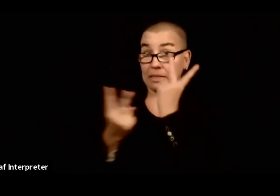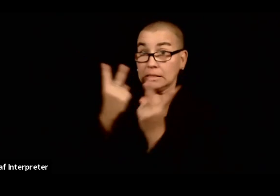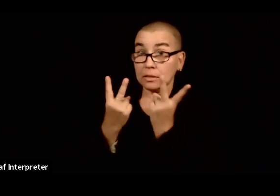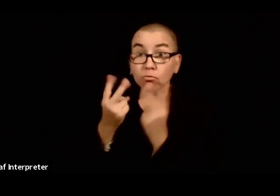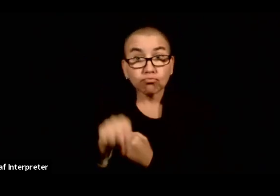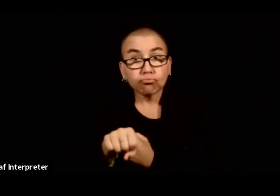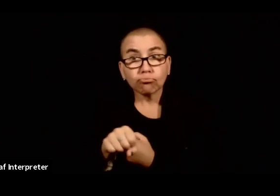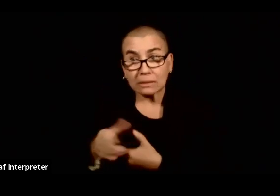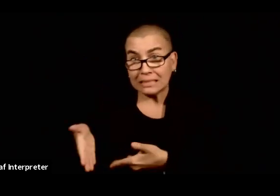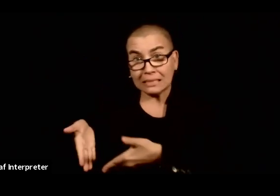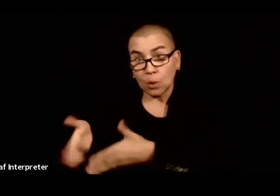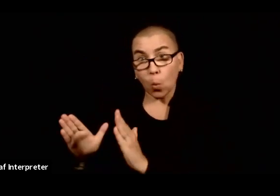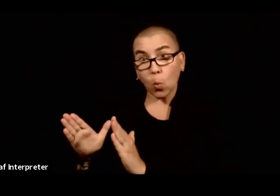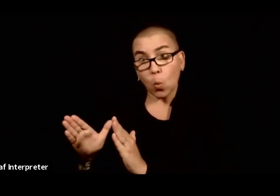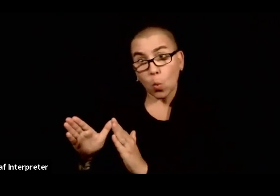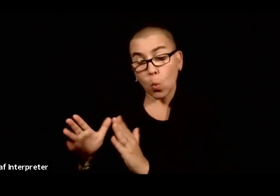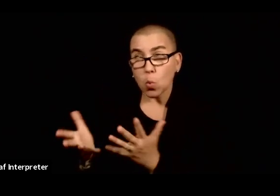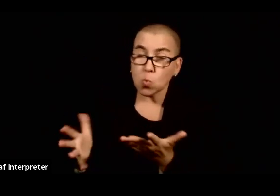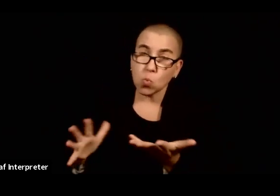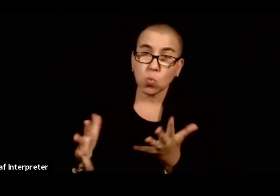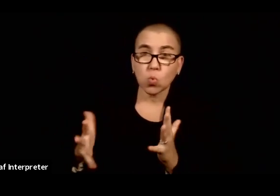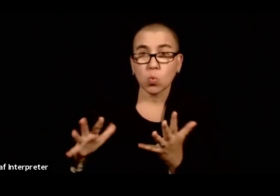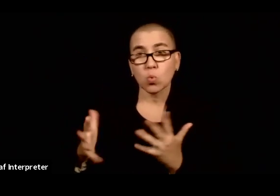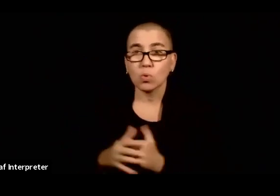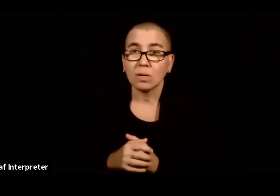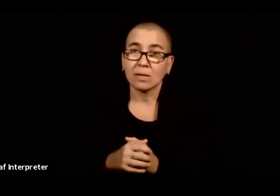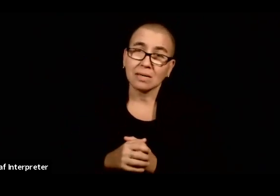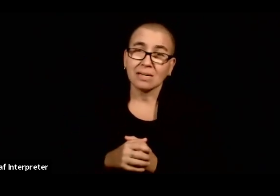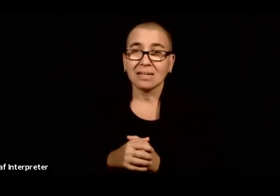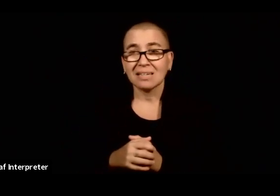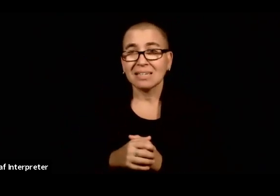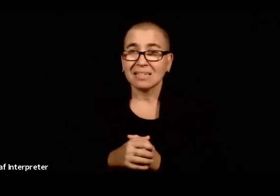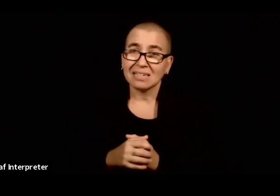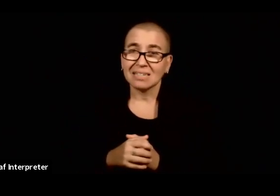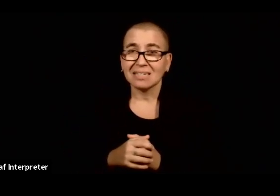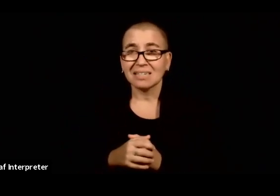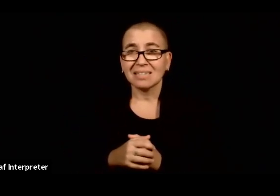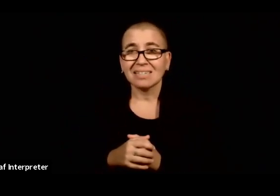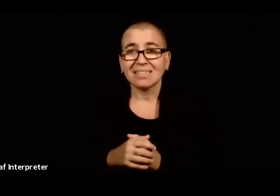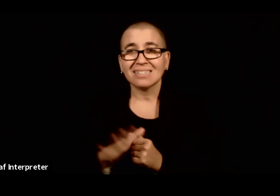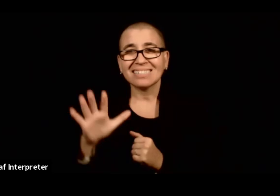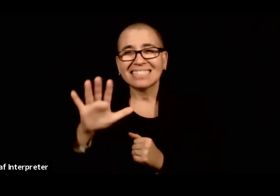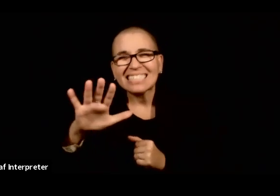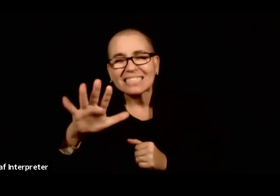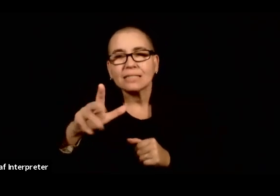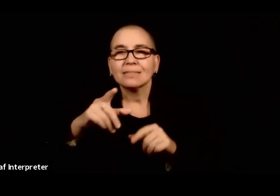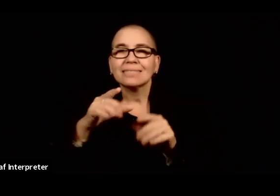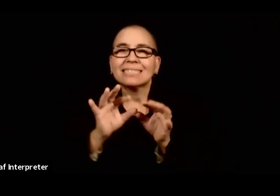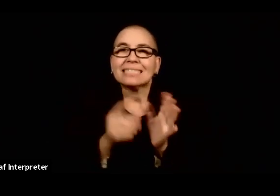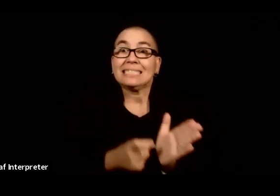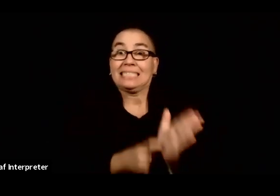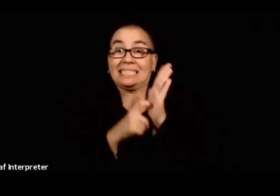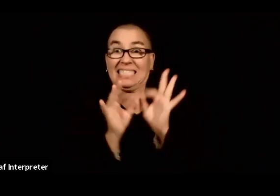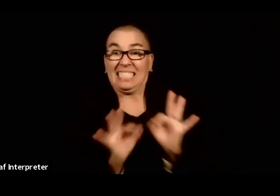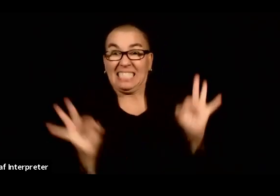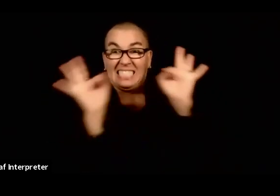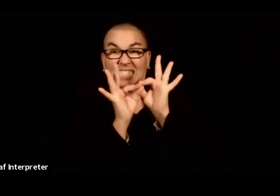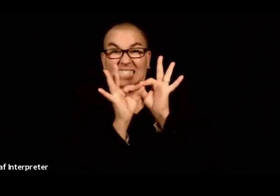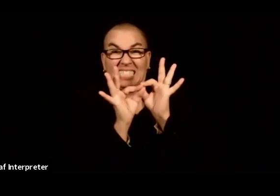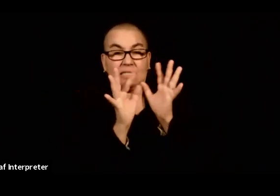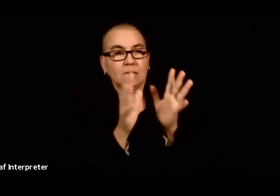For essential caregiver, that's been a little more spotty. So we don't have exact numbers to